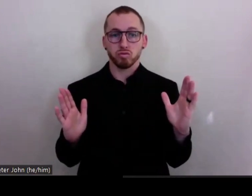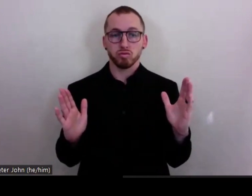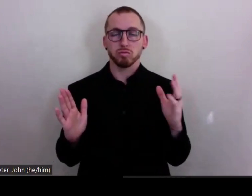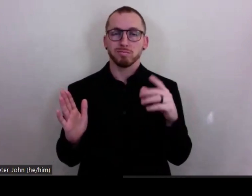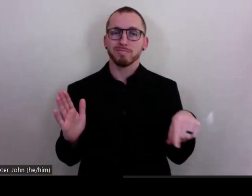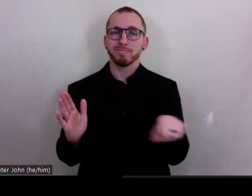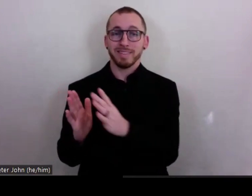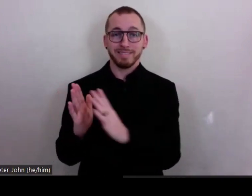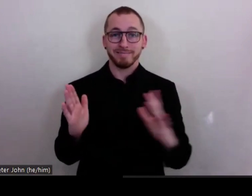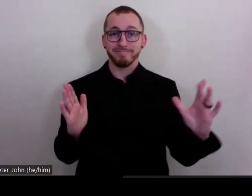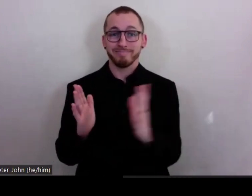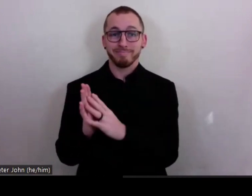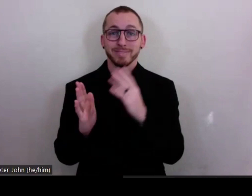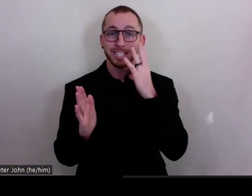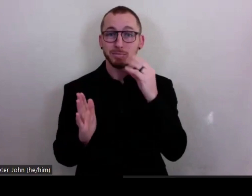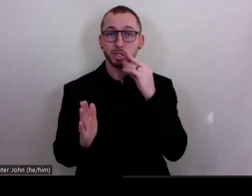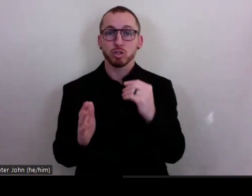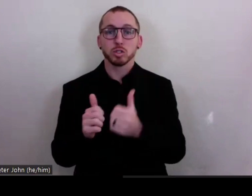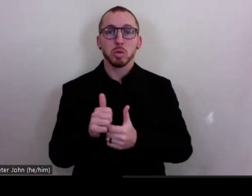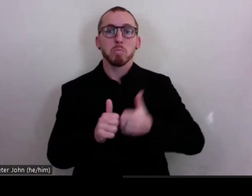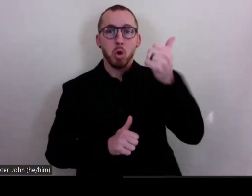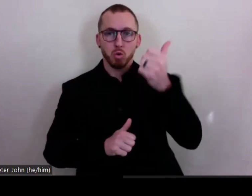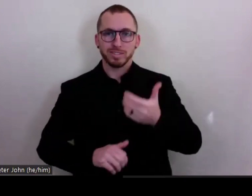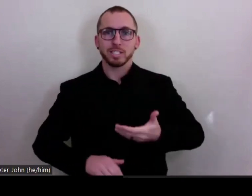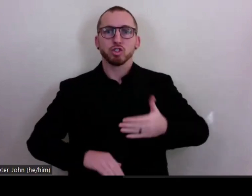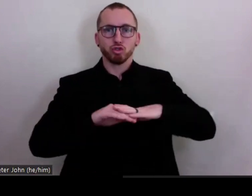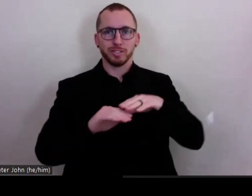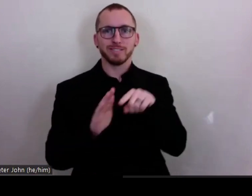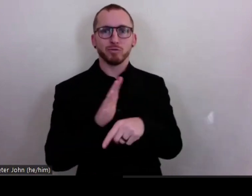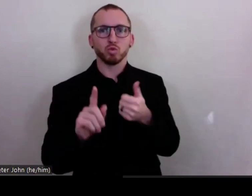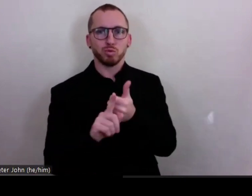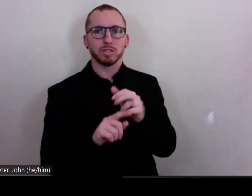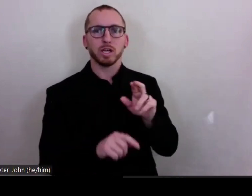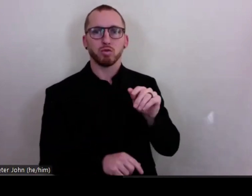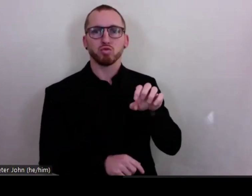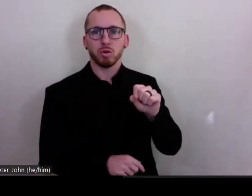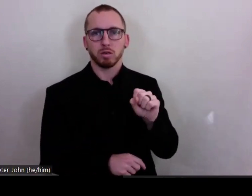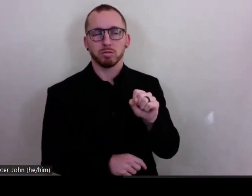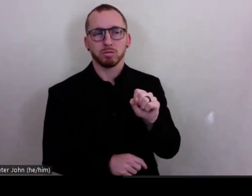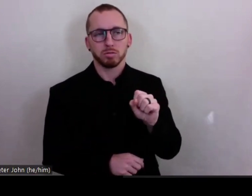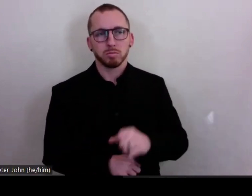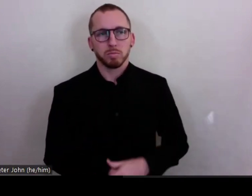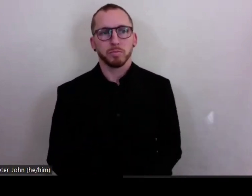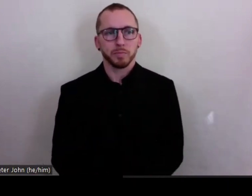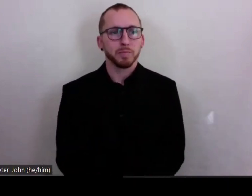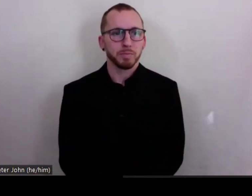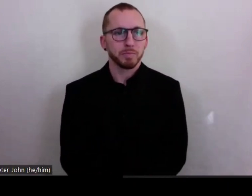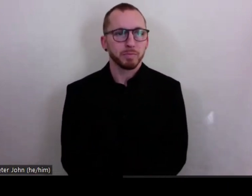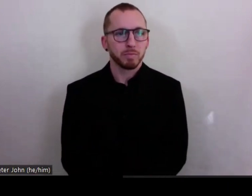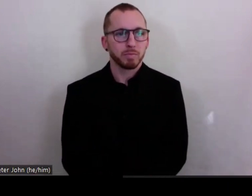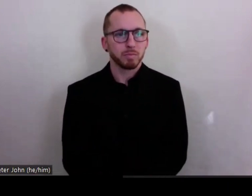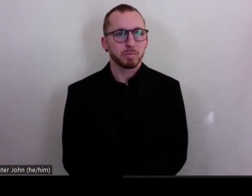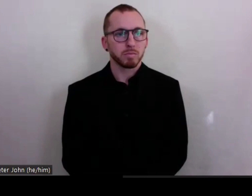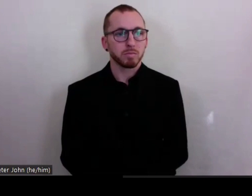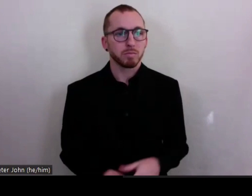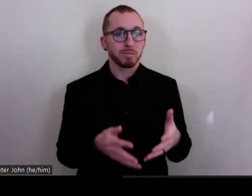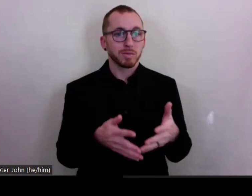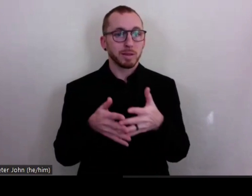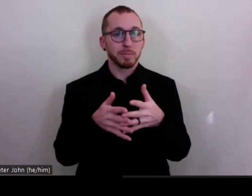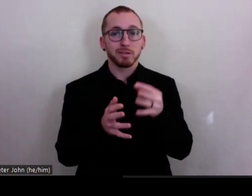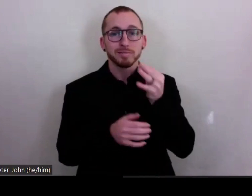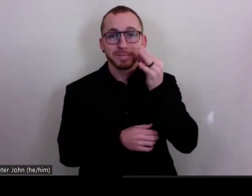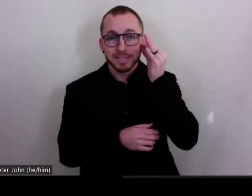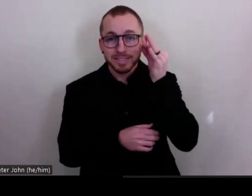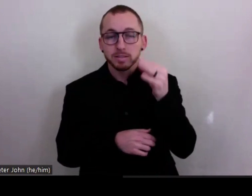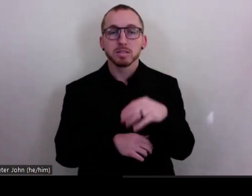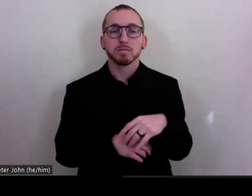experience the largest increase of suicide rates. Okay, American Indian and